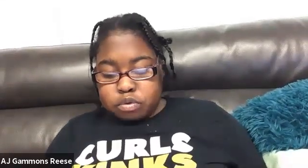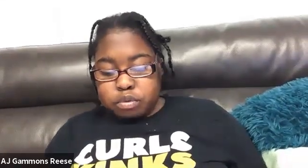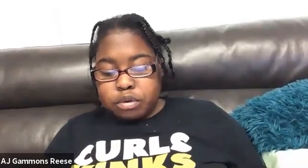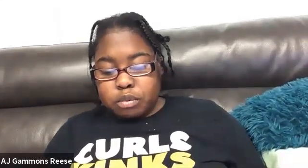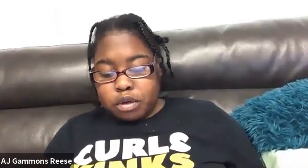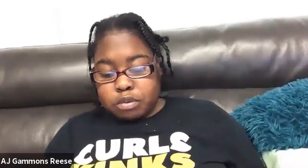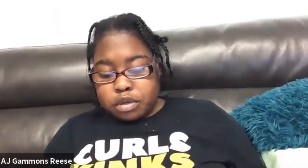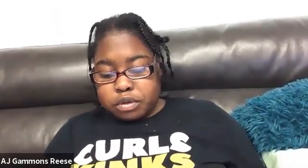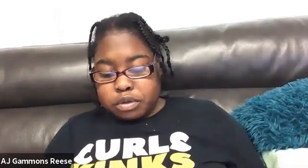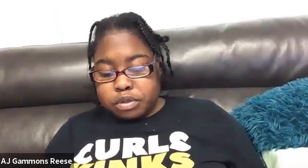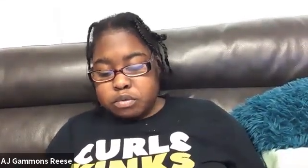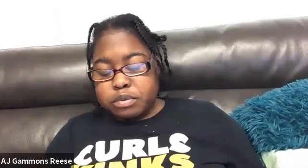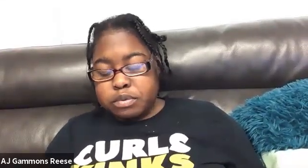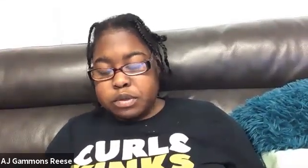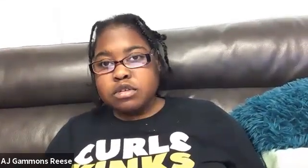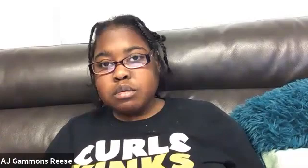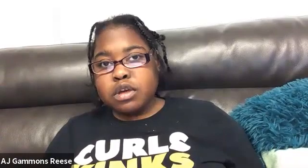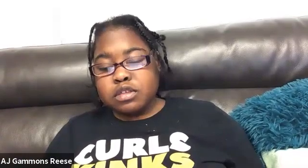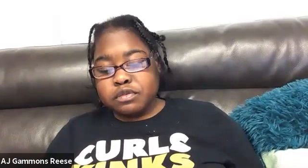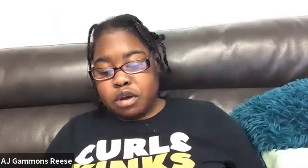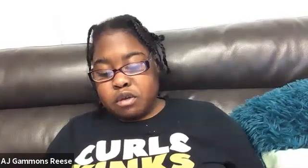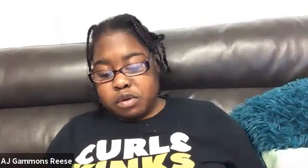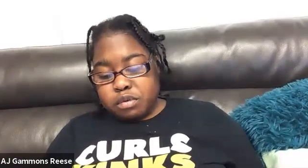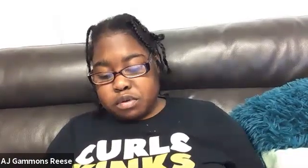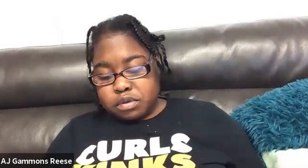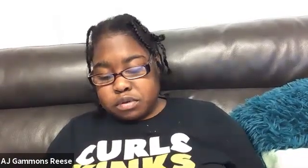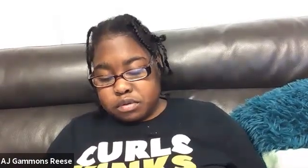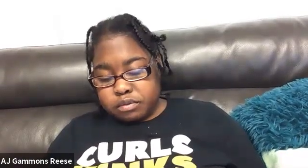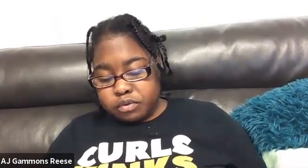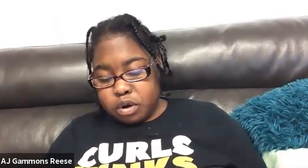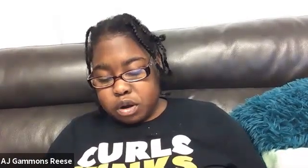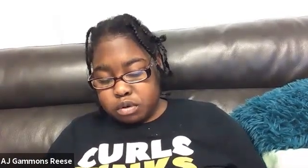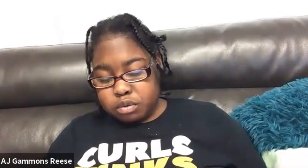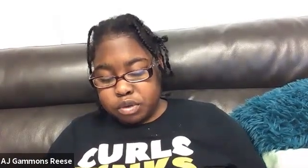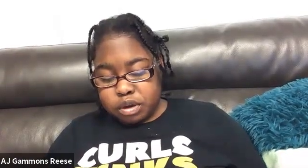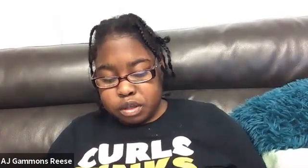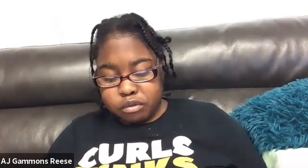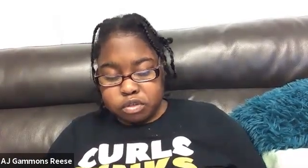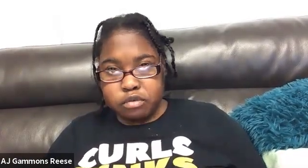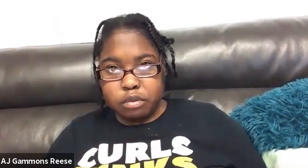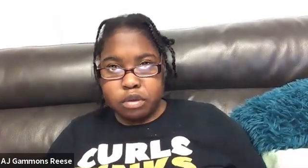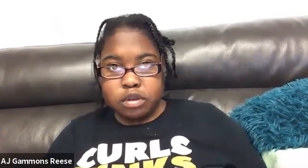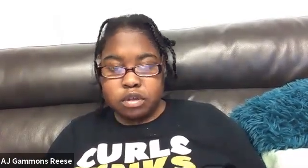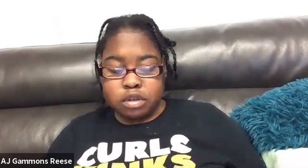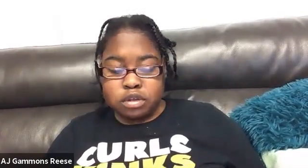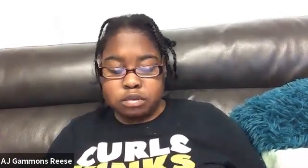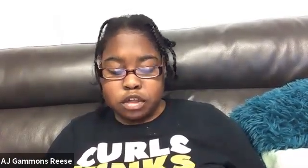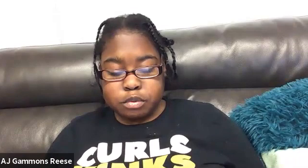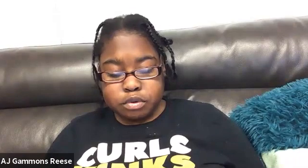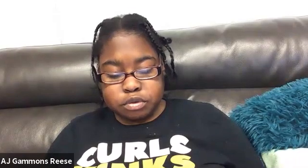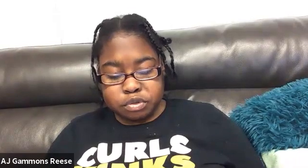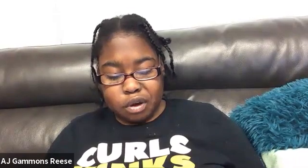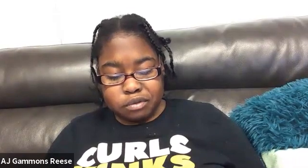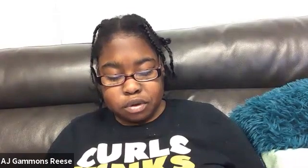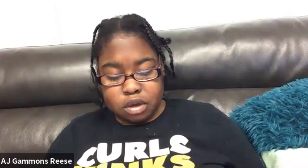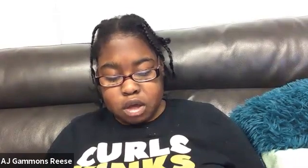If schools were ran by me, there would be easier ways for everyone, for anyone with any levels of ability to be